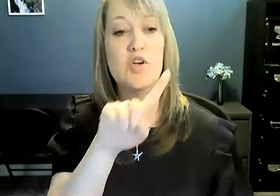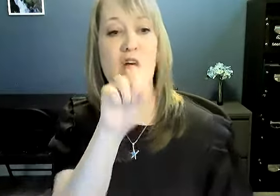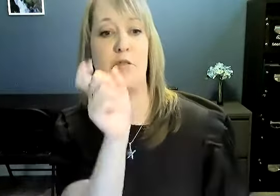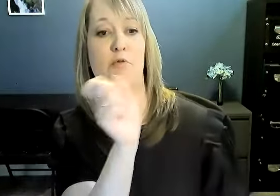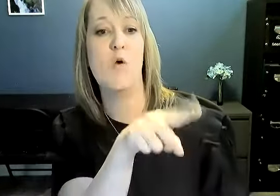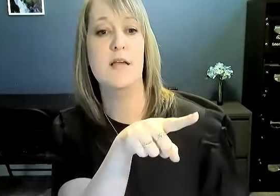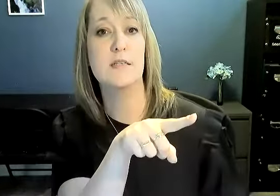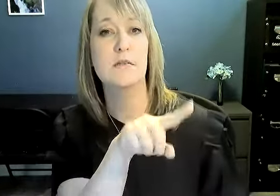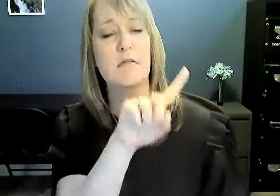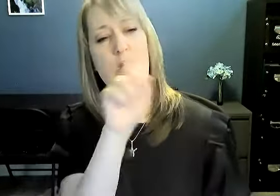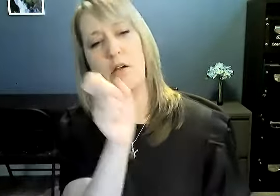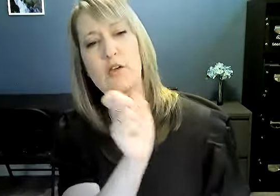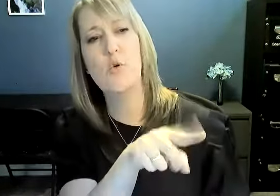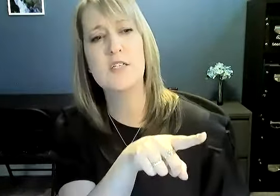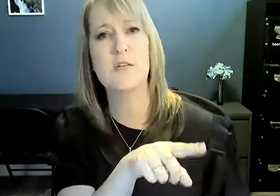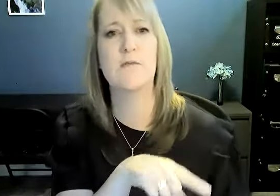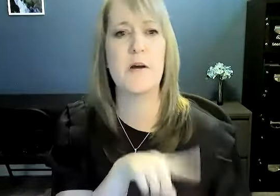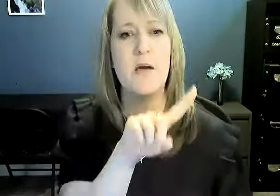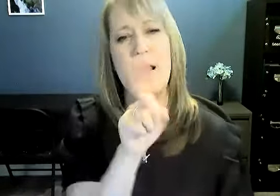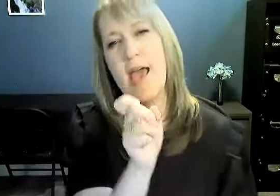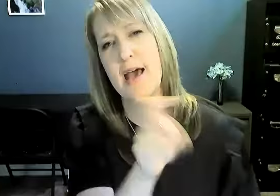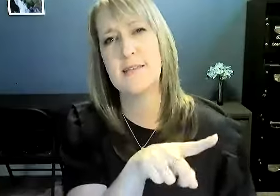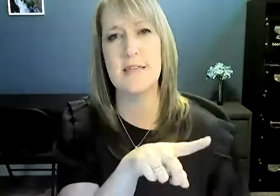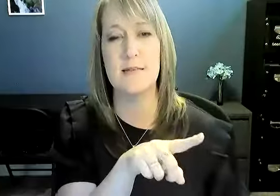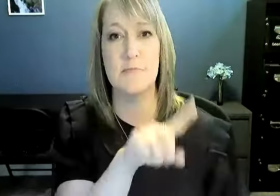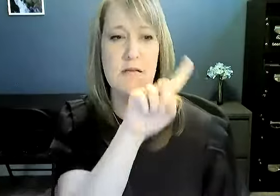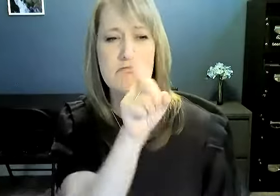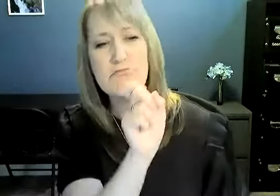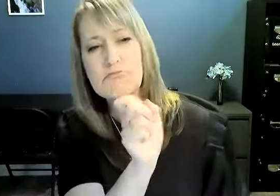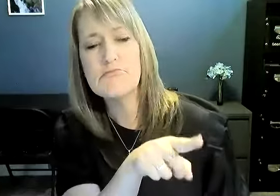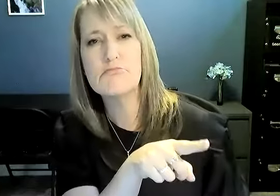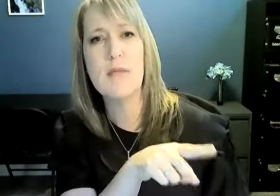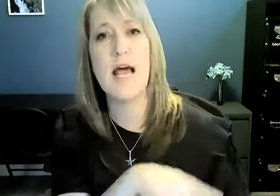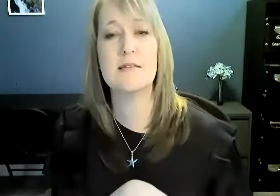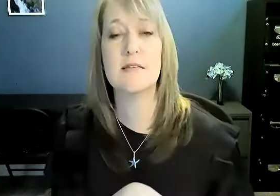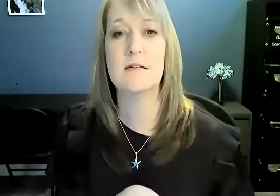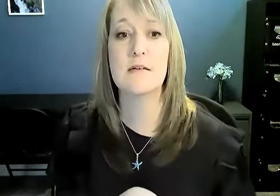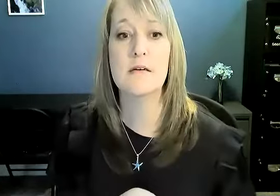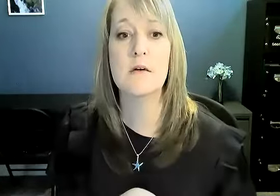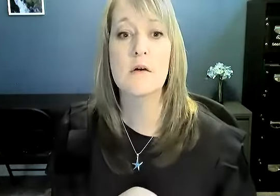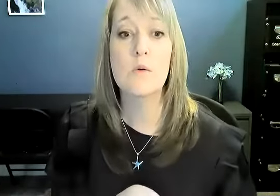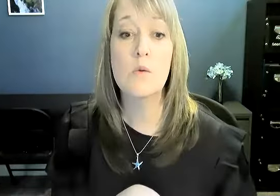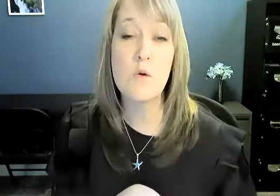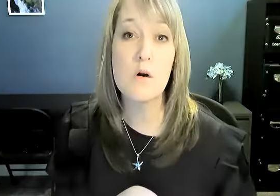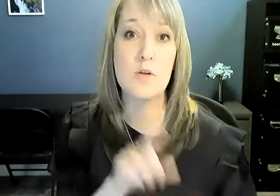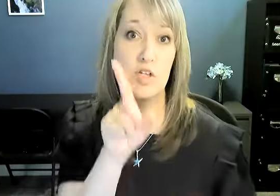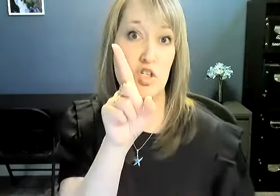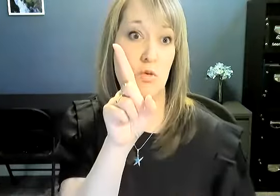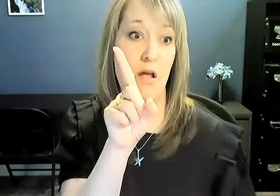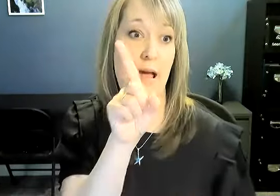kind of throw it. Okay, question for you. I want to ask you something. Ask. Or you can do